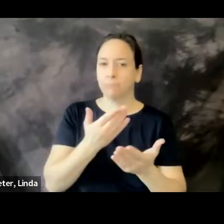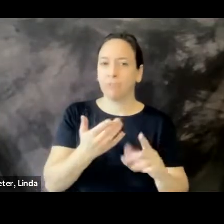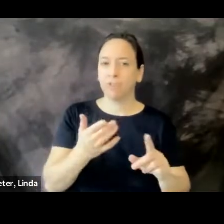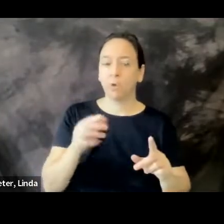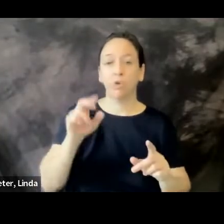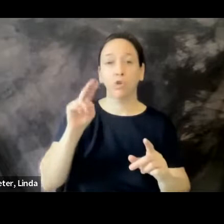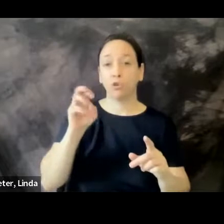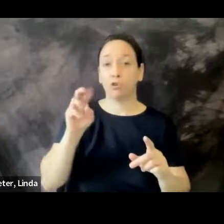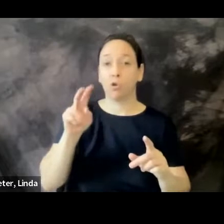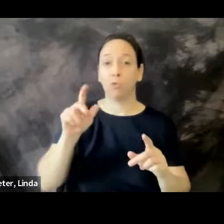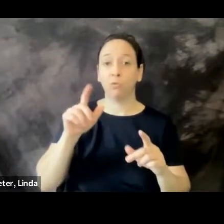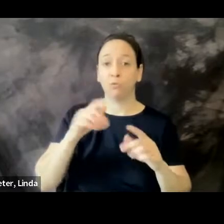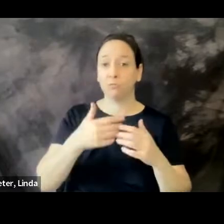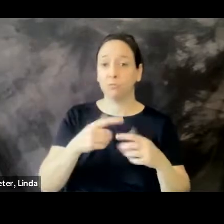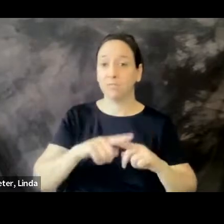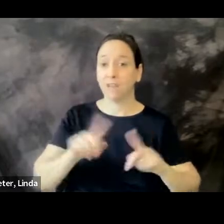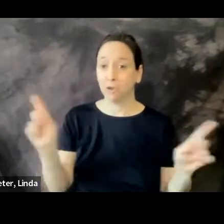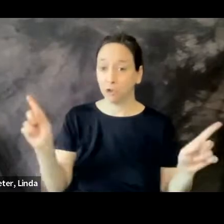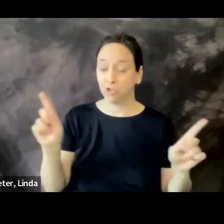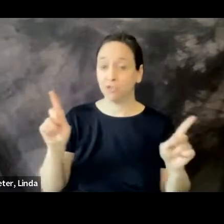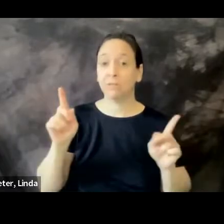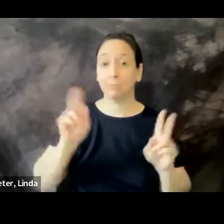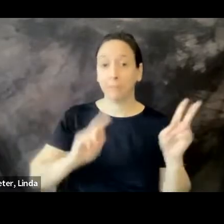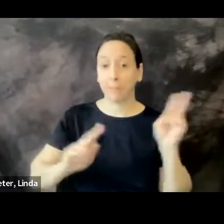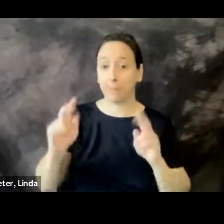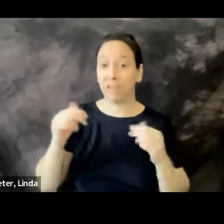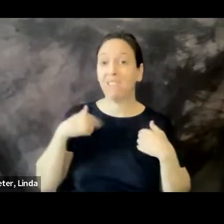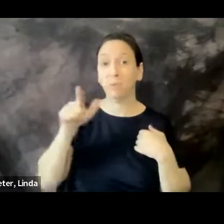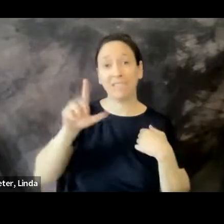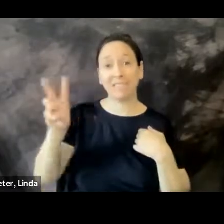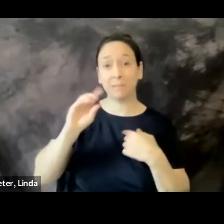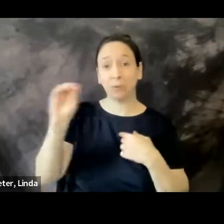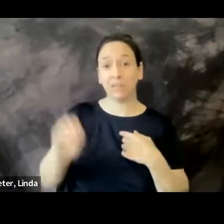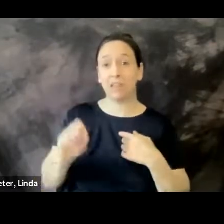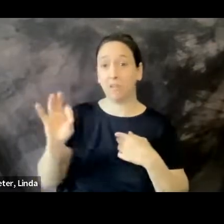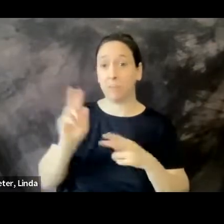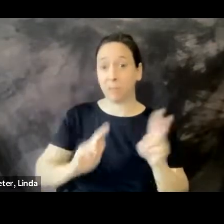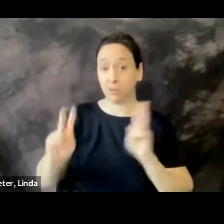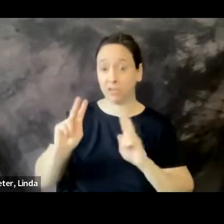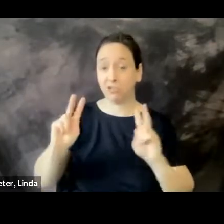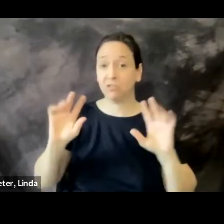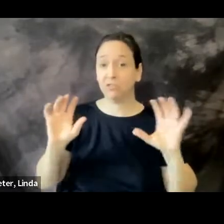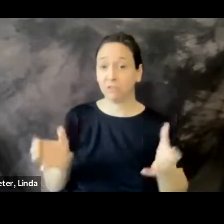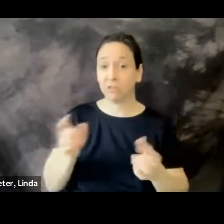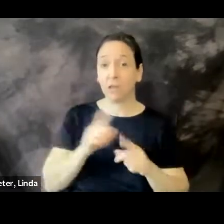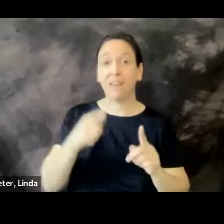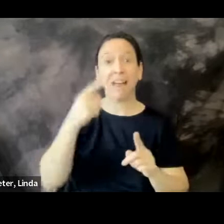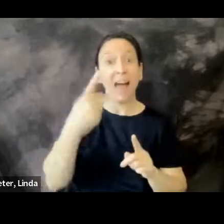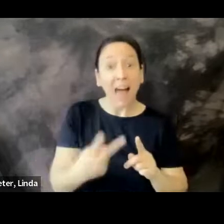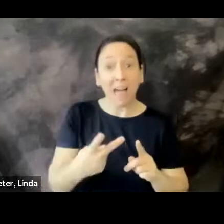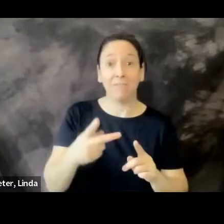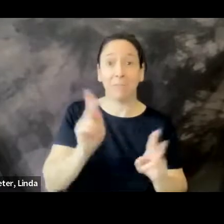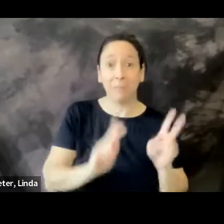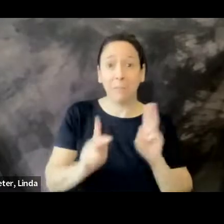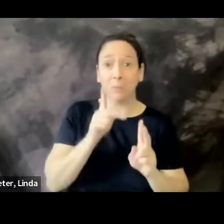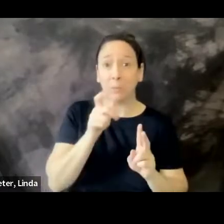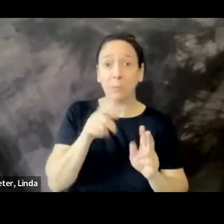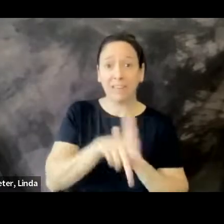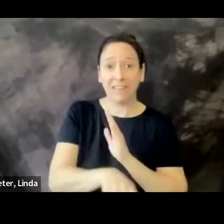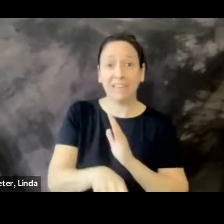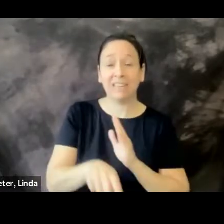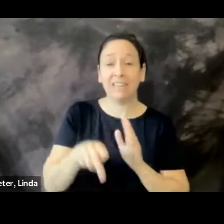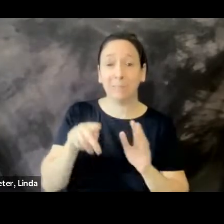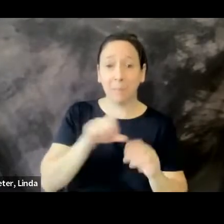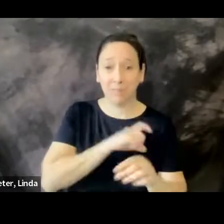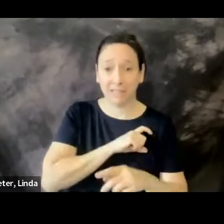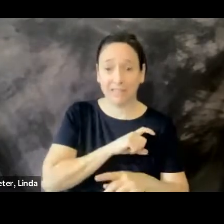people comprise just 26% of the US population, but represent up to half of the people killed by police, over 50% of